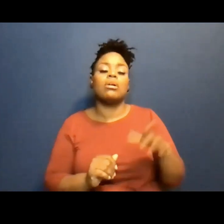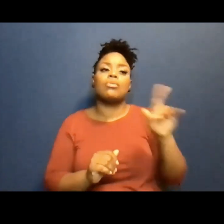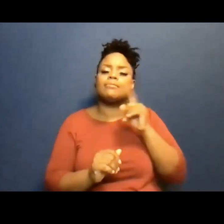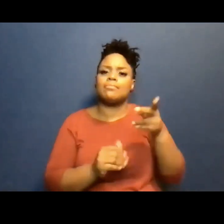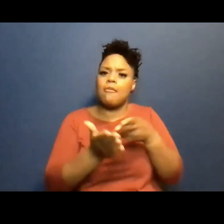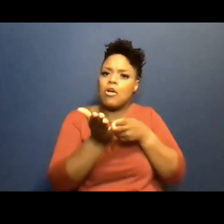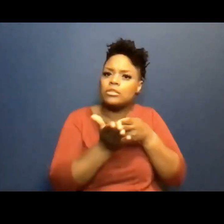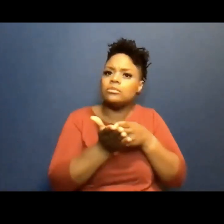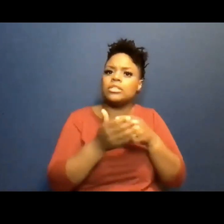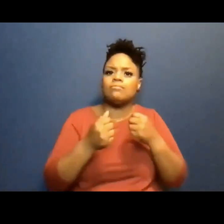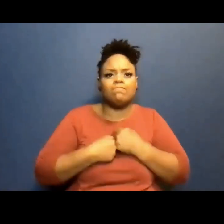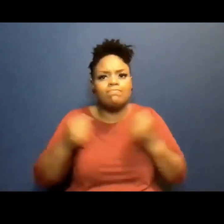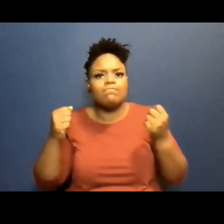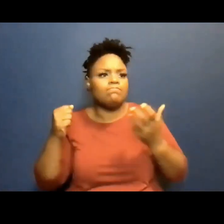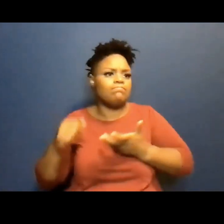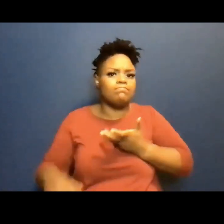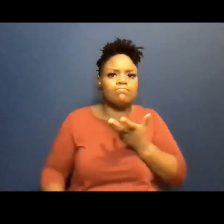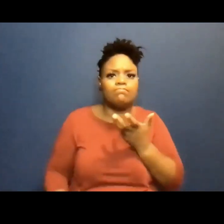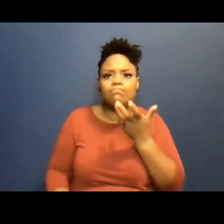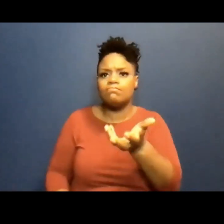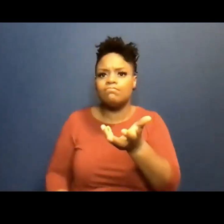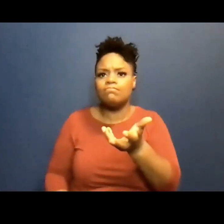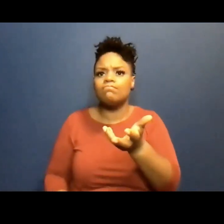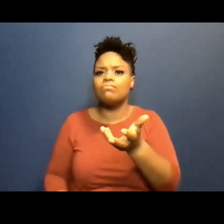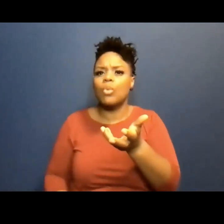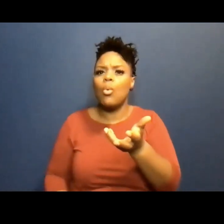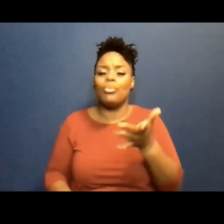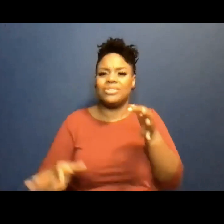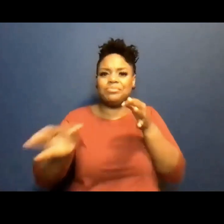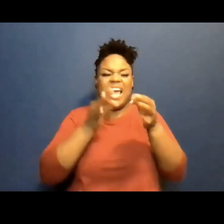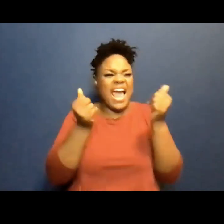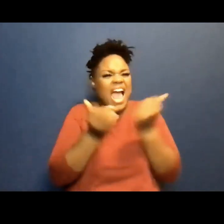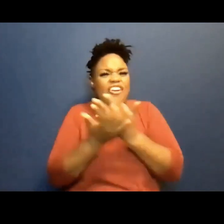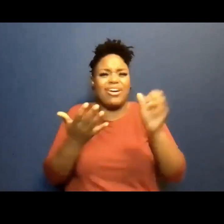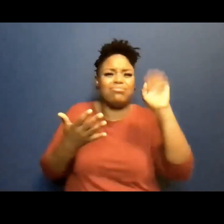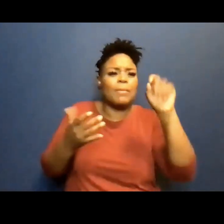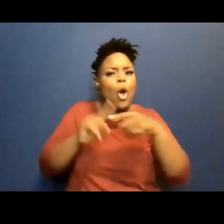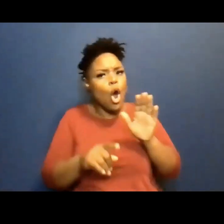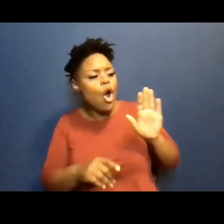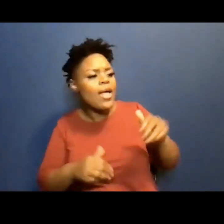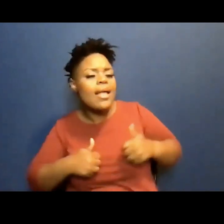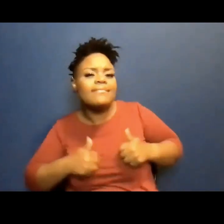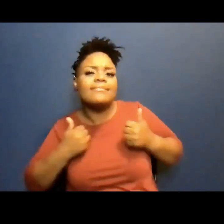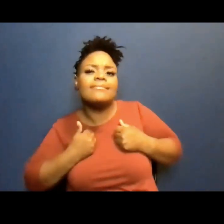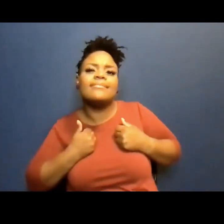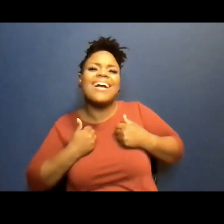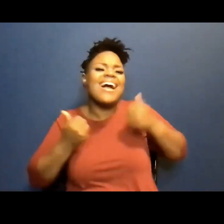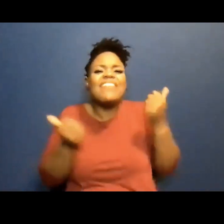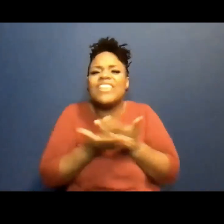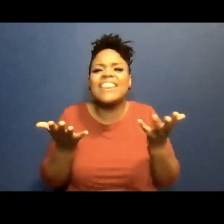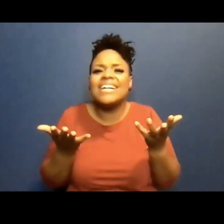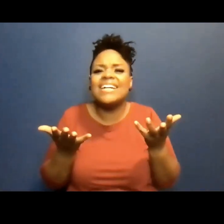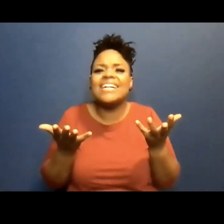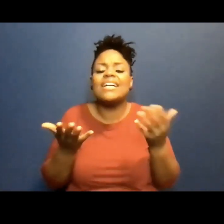out there, about yourself, about your life, and about understanding a diagnosis. And I'm wondering about that journey and kind of what